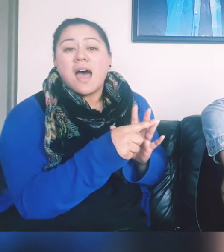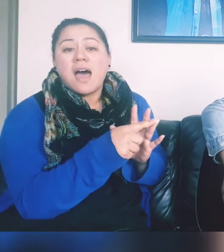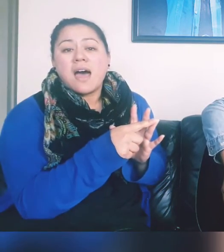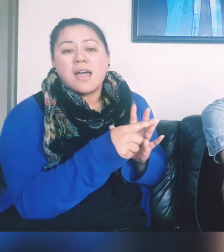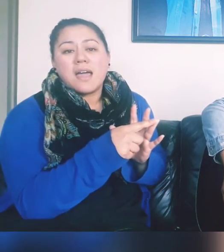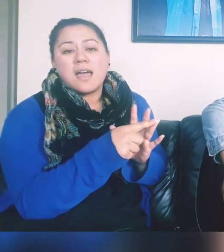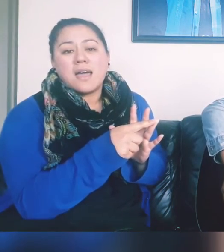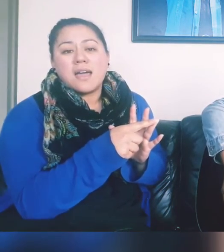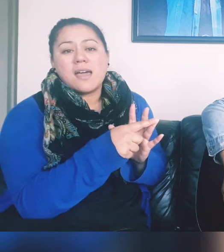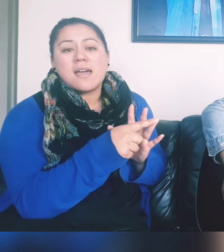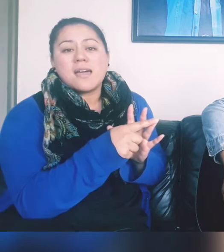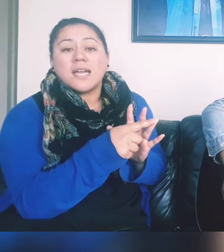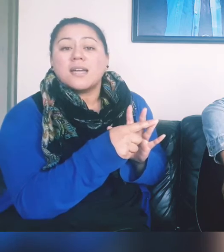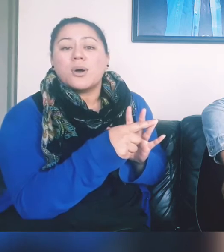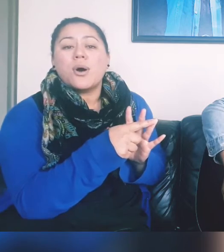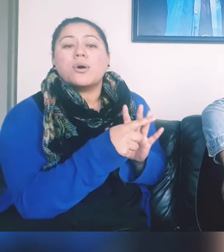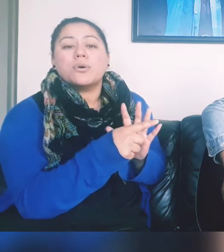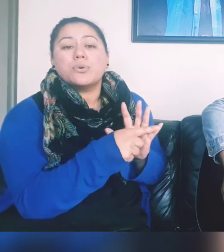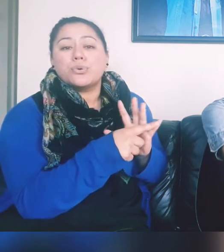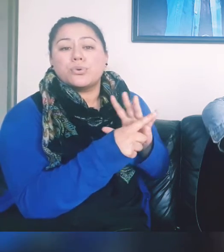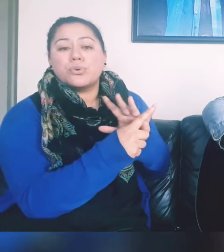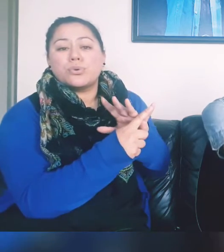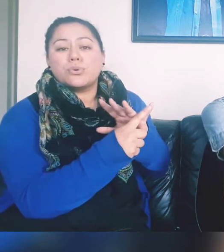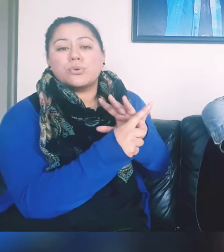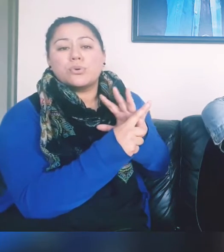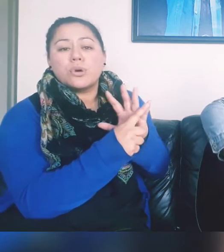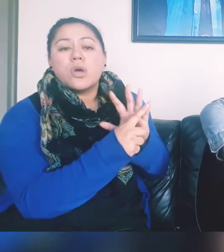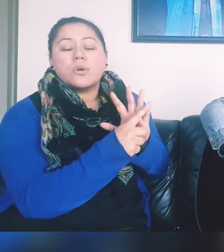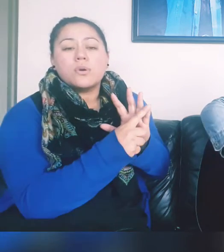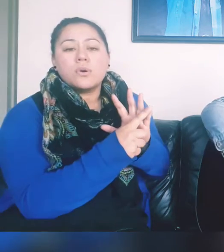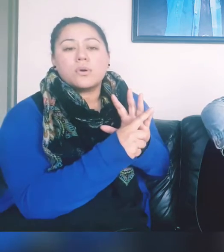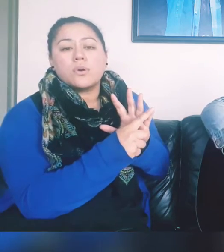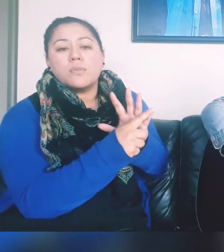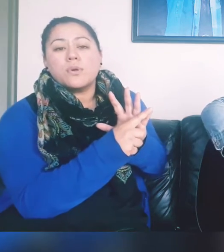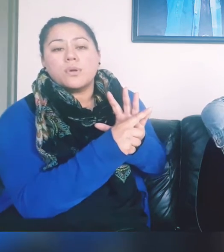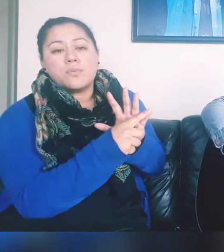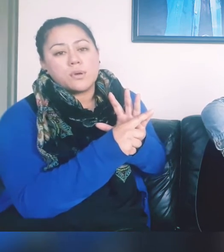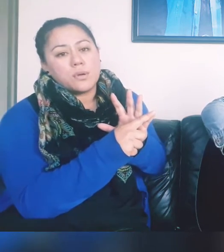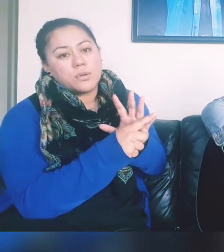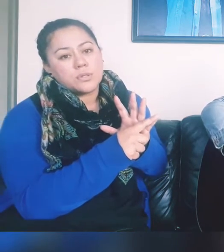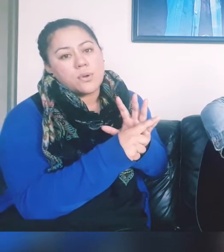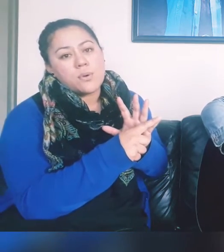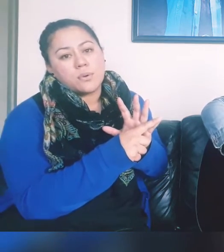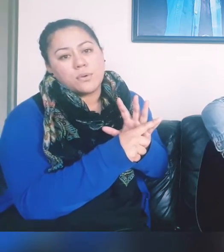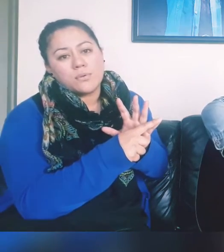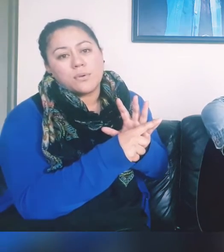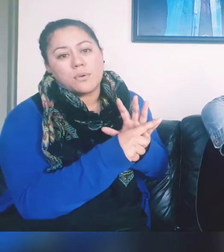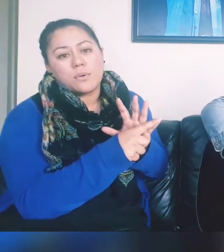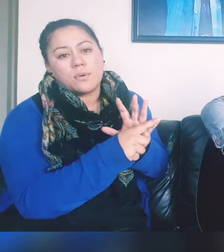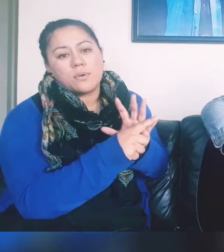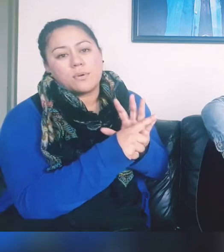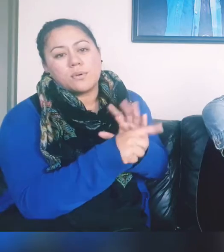A e I o u. Uhukamu na kura tu na fu.